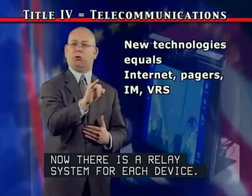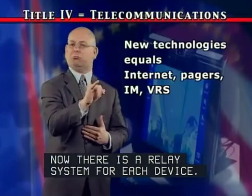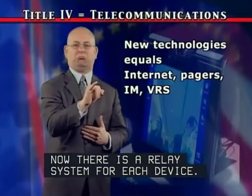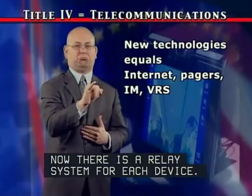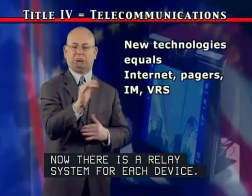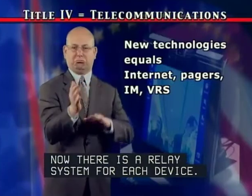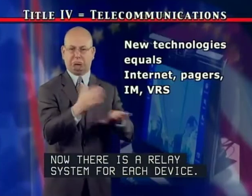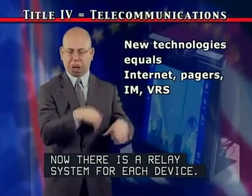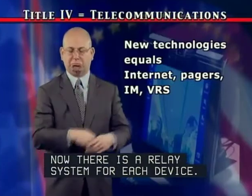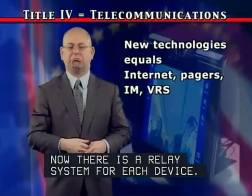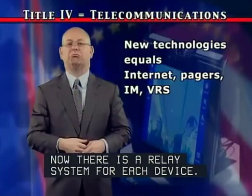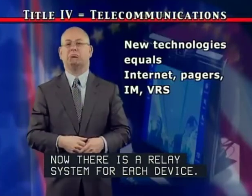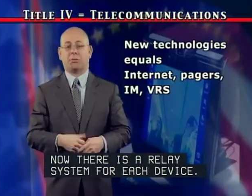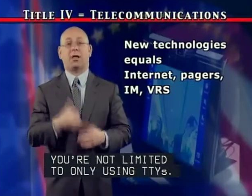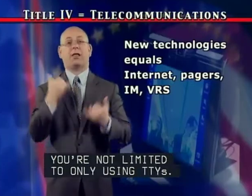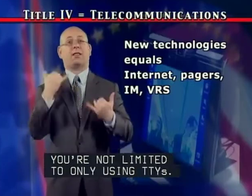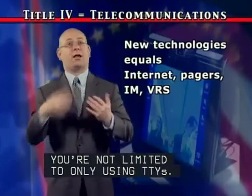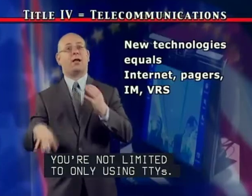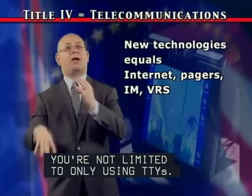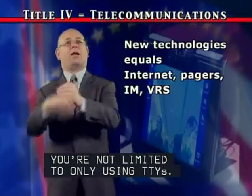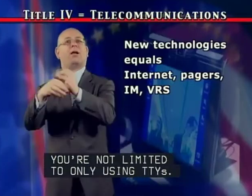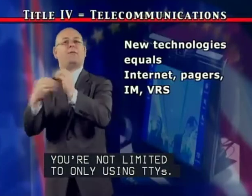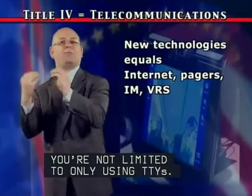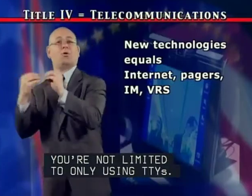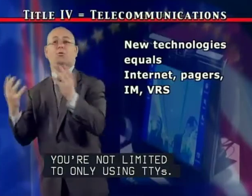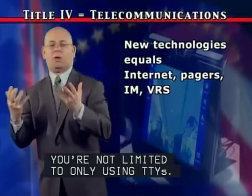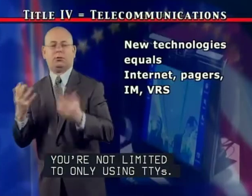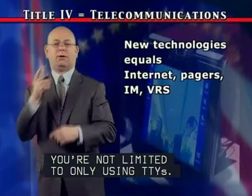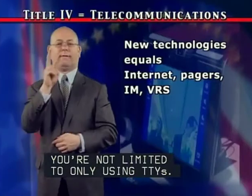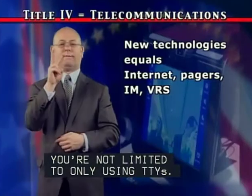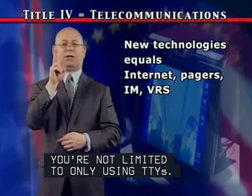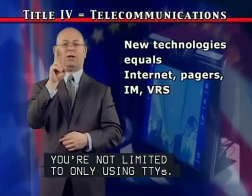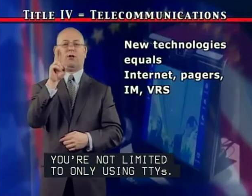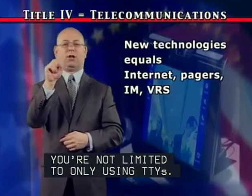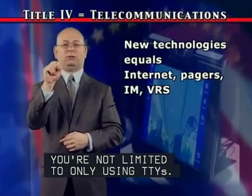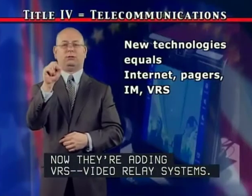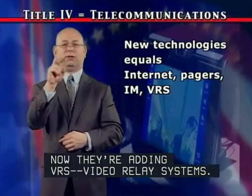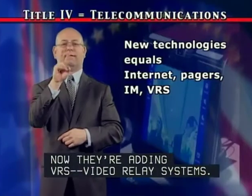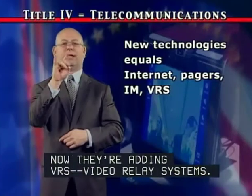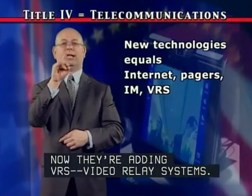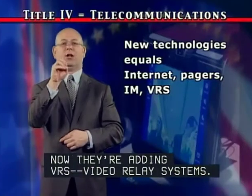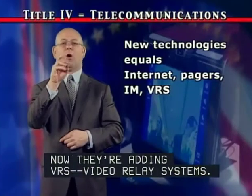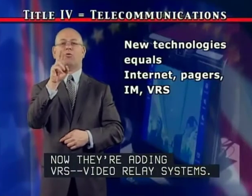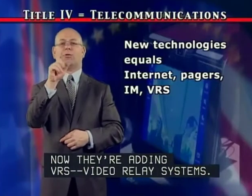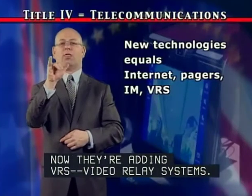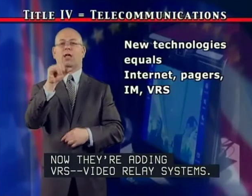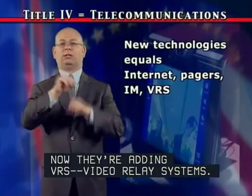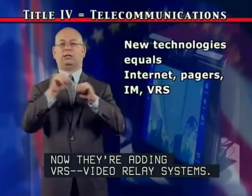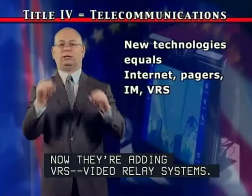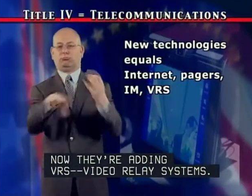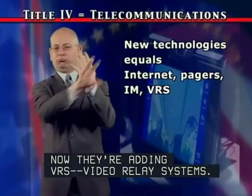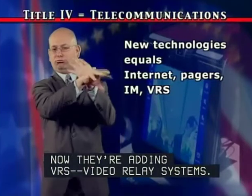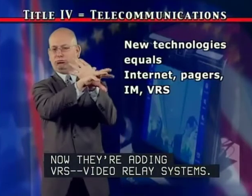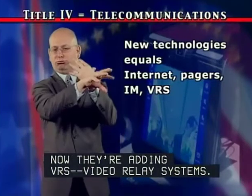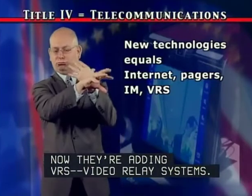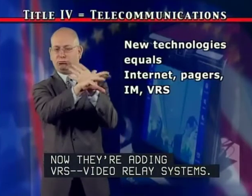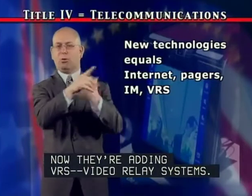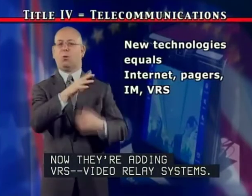relay system for each device. You're not limited to only using TTYs. Now they've added VRS, video